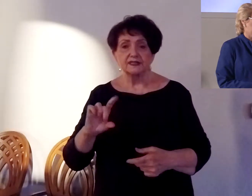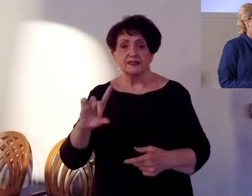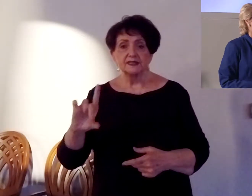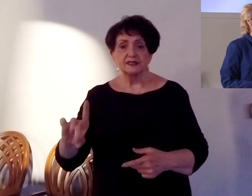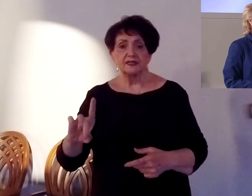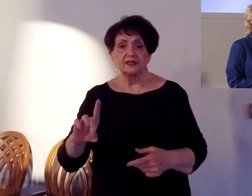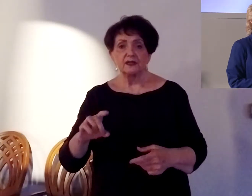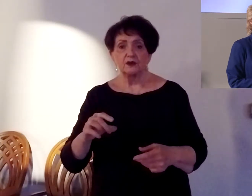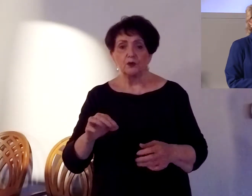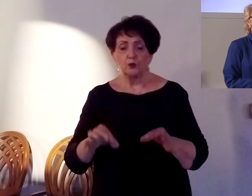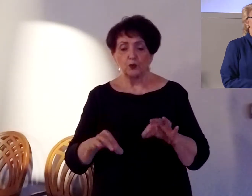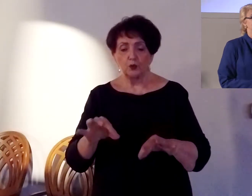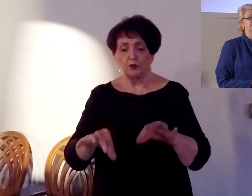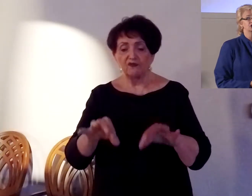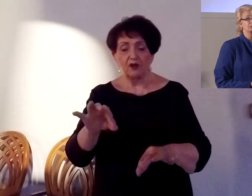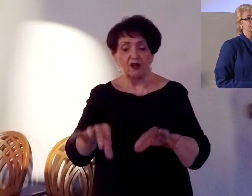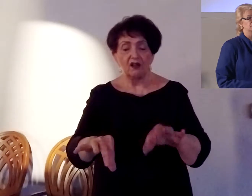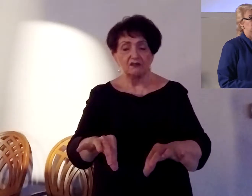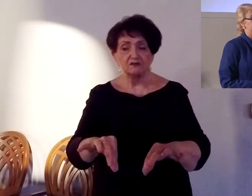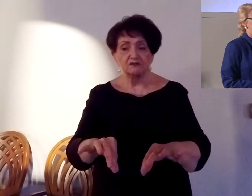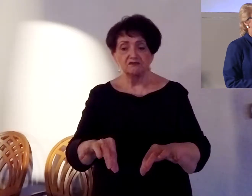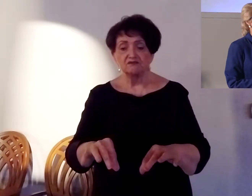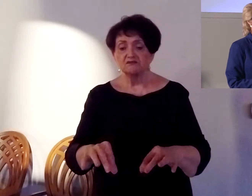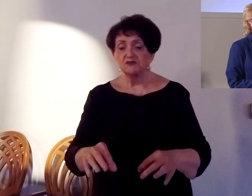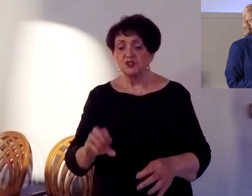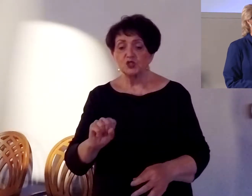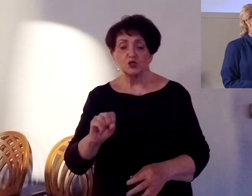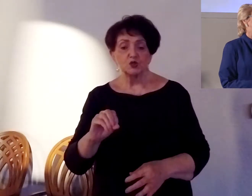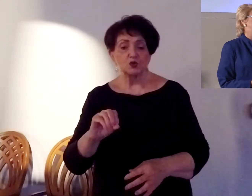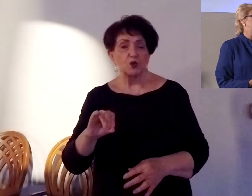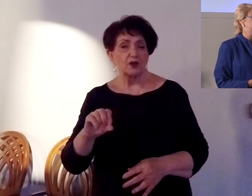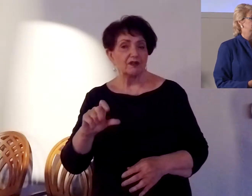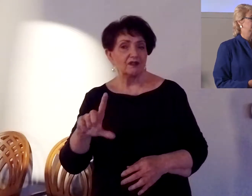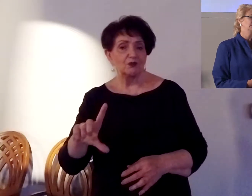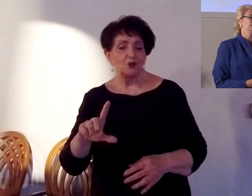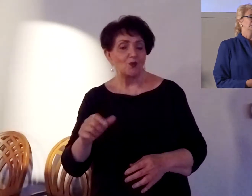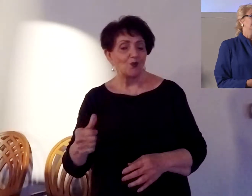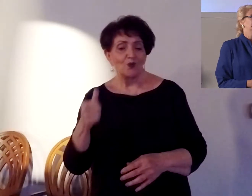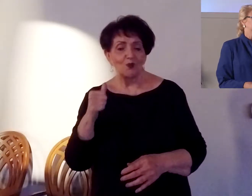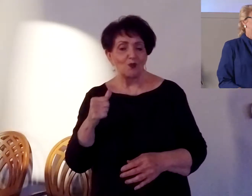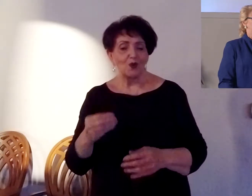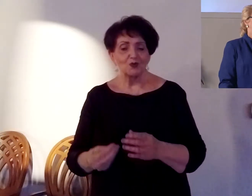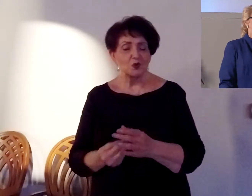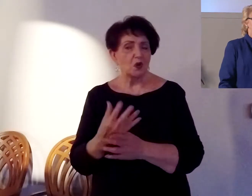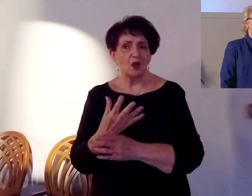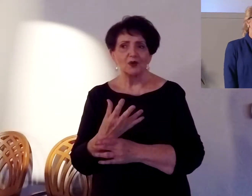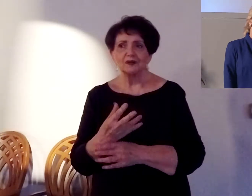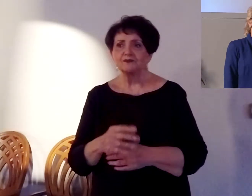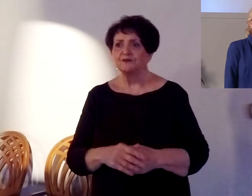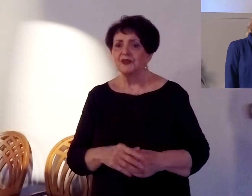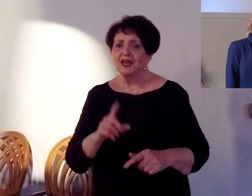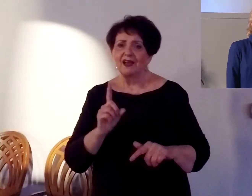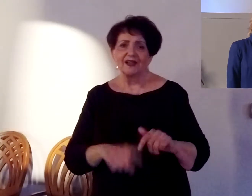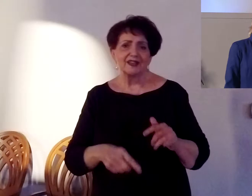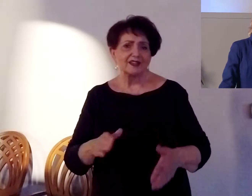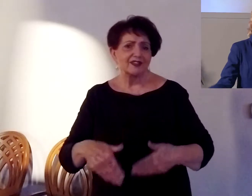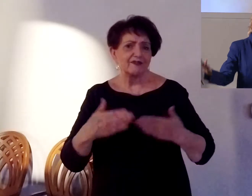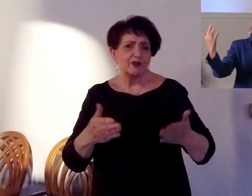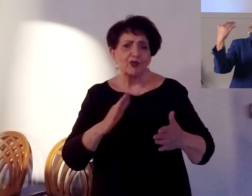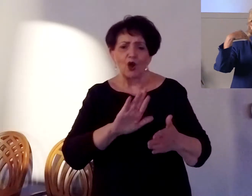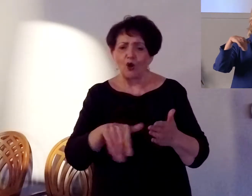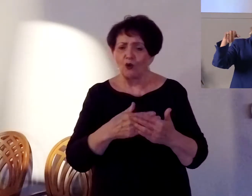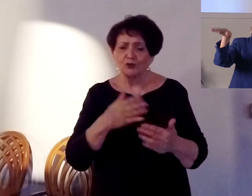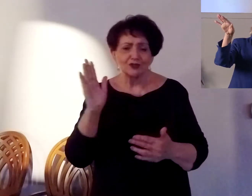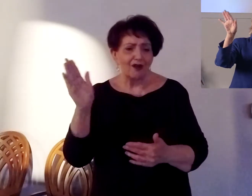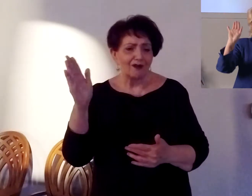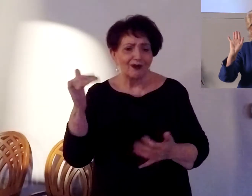barren soil. And so I think the shepherd long came later. And of course, okay, I can't give you the whole talk right now because then